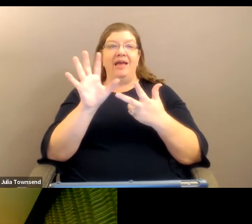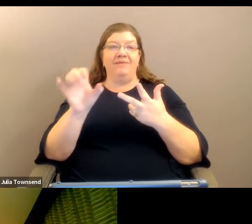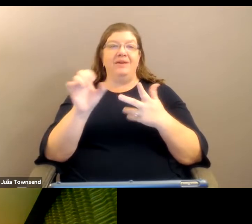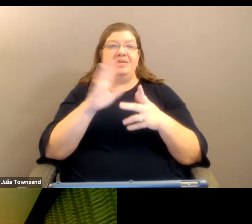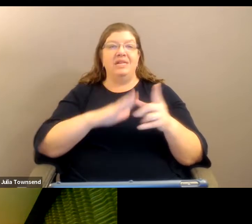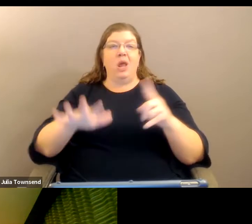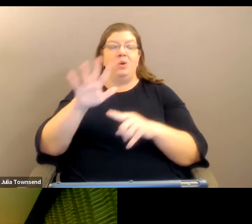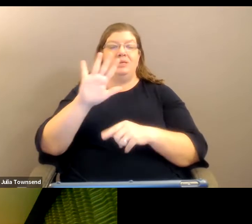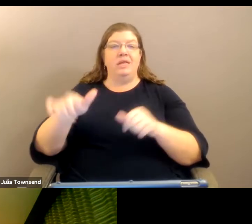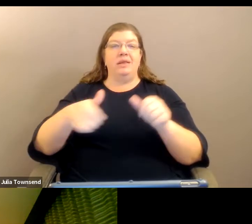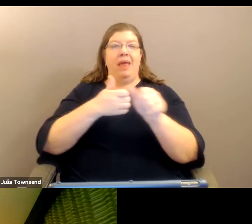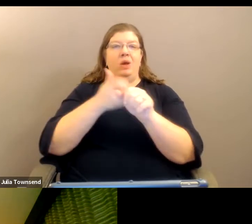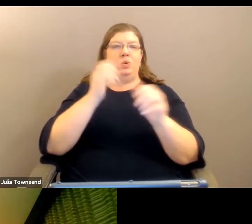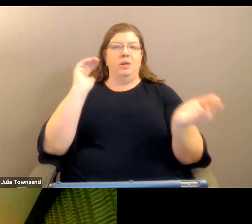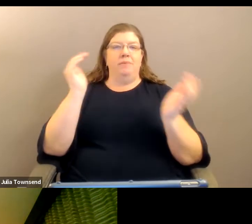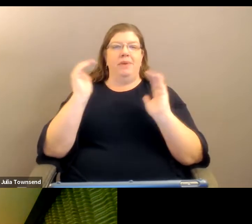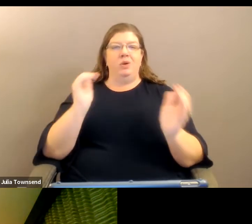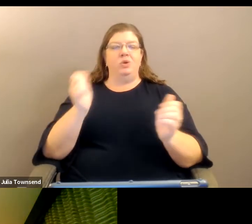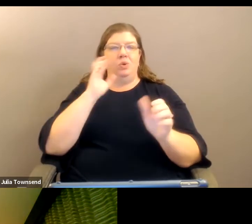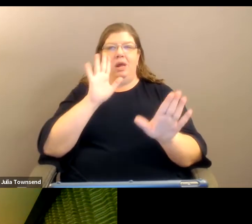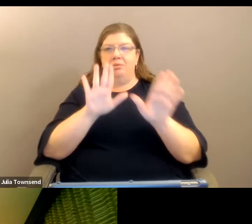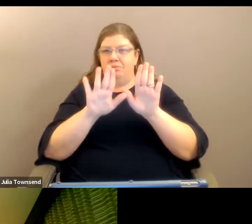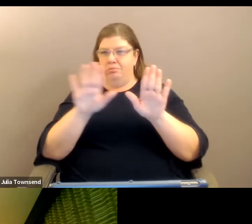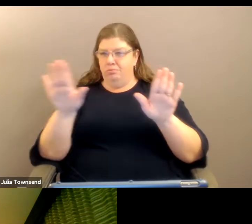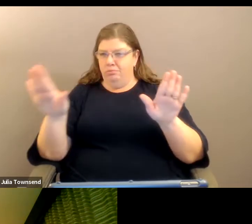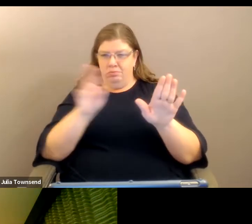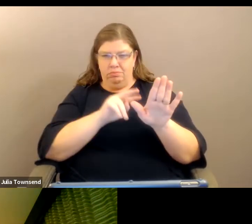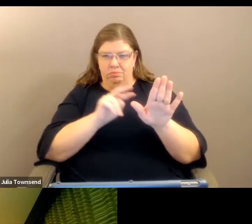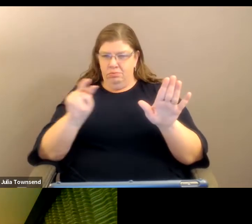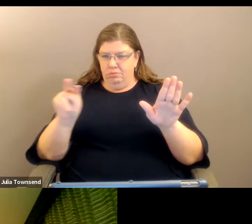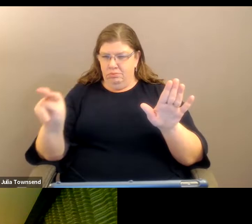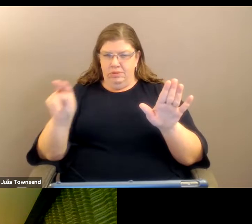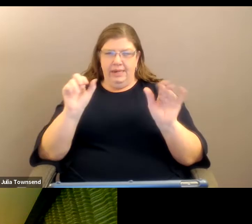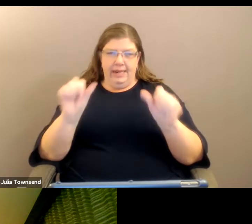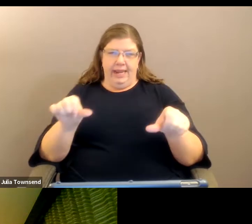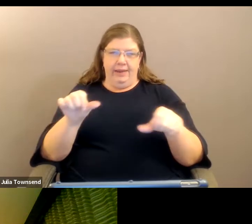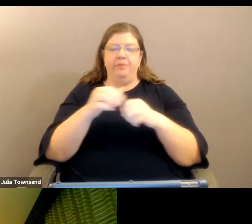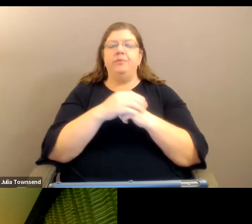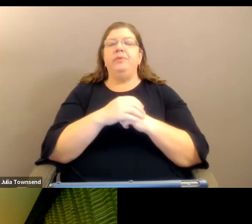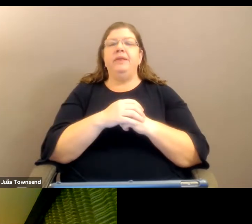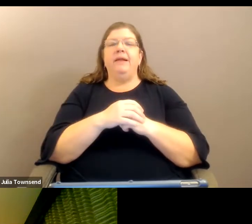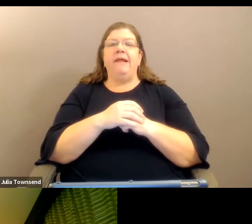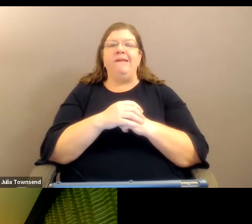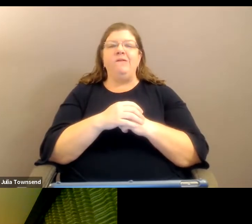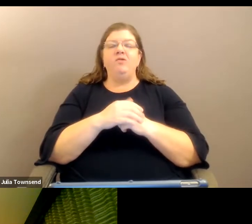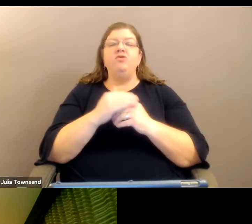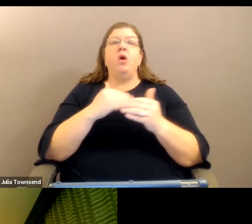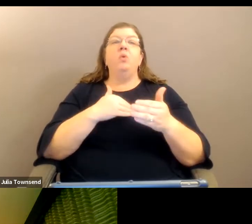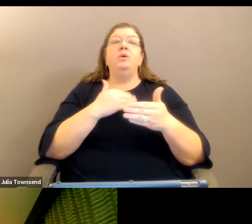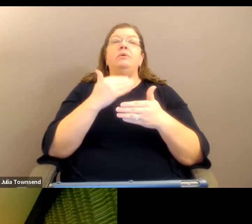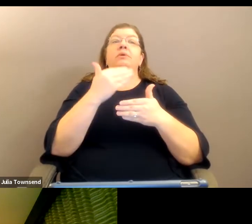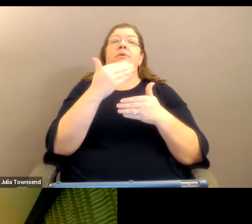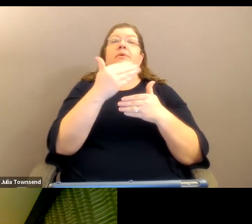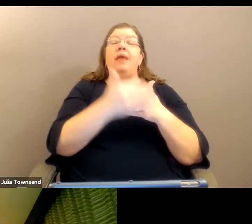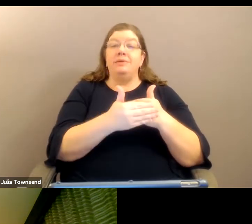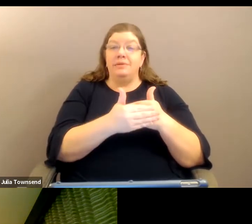couple comparisons so you can look at them side by side in a couple different ways. And so we'll go ahead and progress to the next